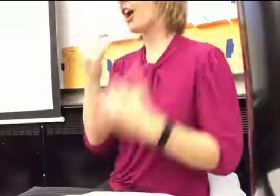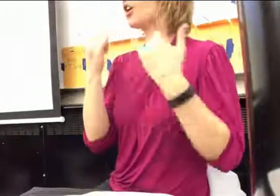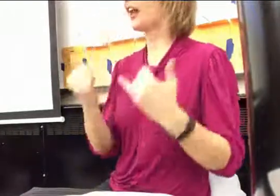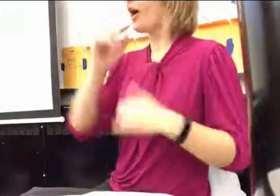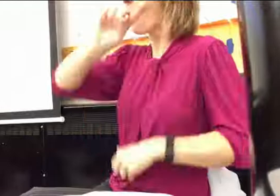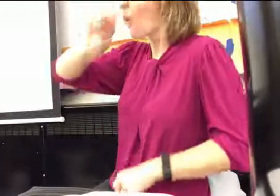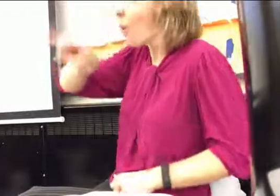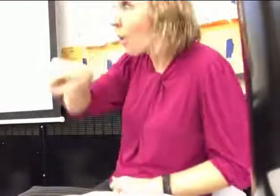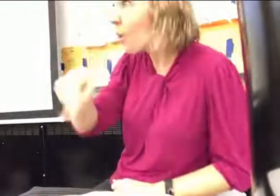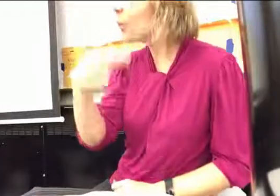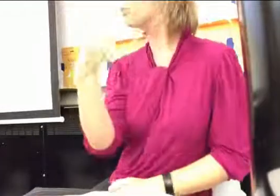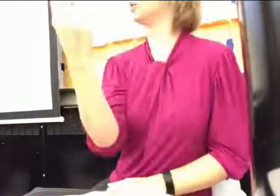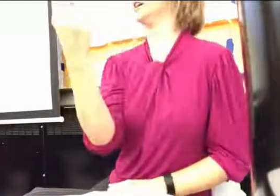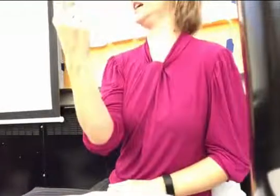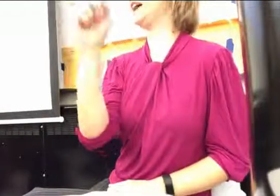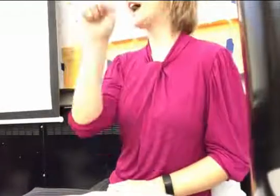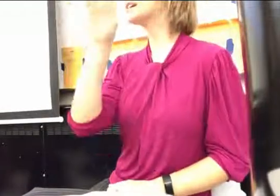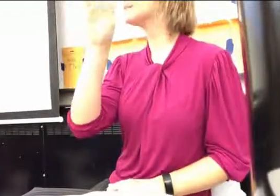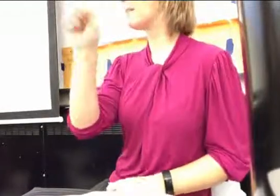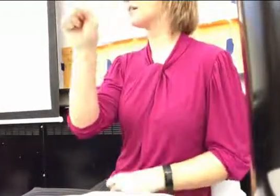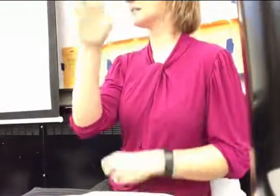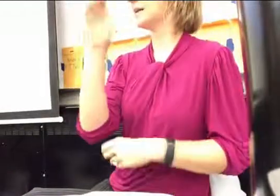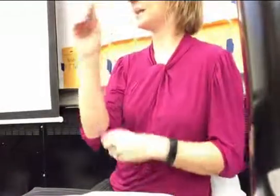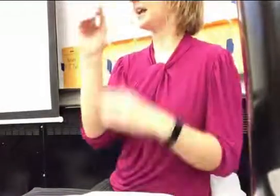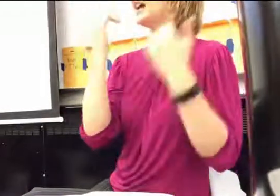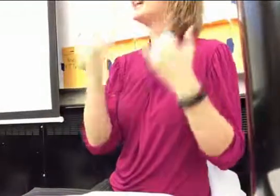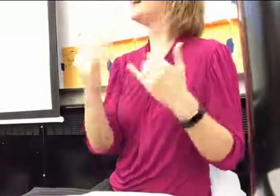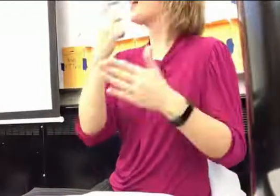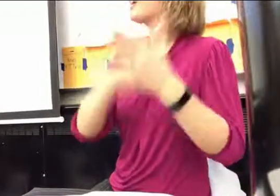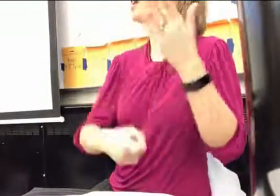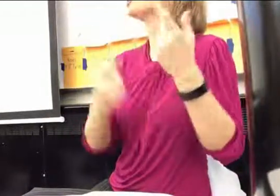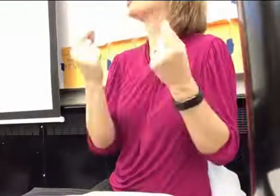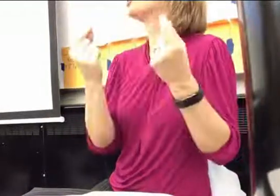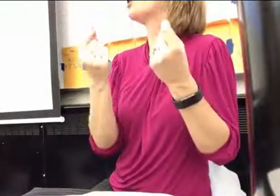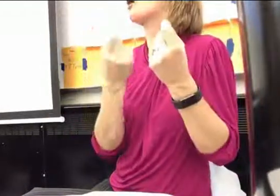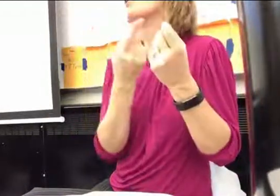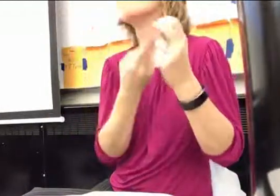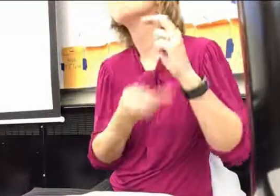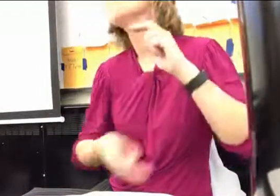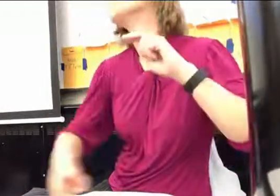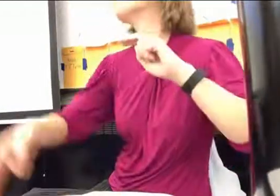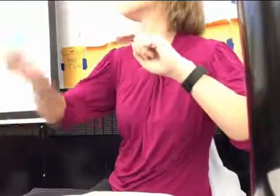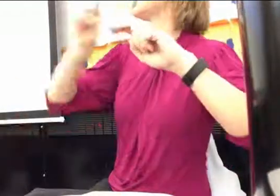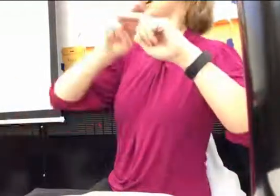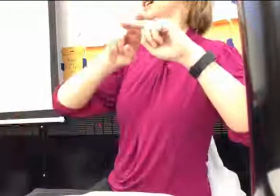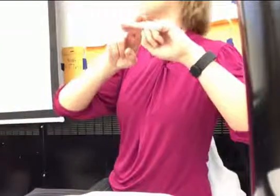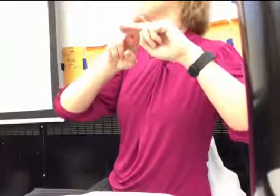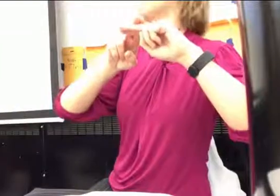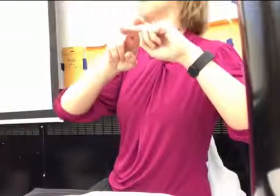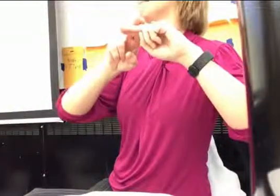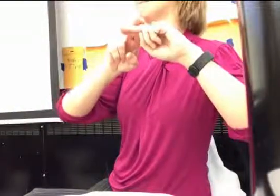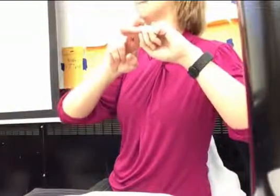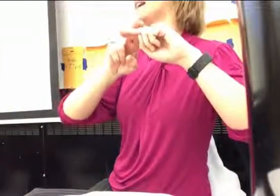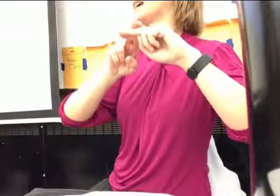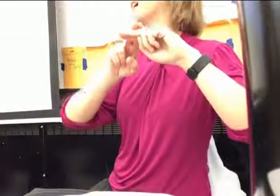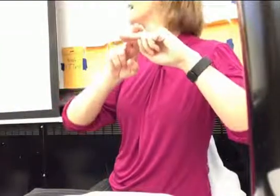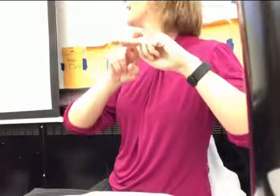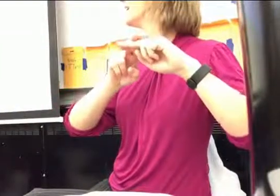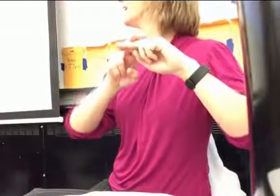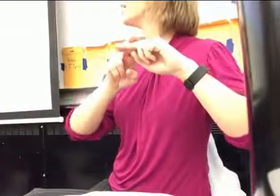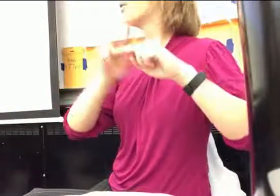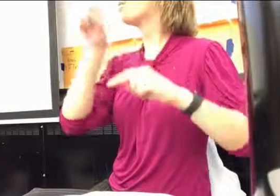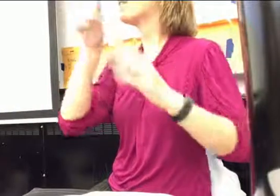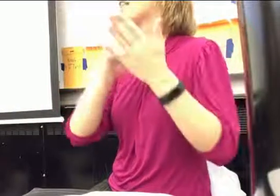the only ones in the marketplace, what are they going to do to their cost of the item? Oh, they're going to jack it up. And they're going to move it up